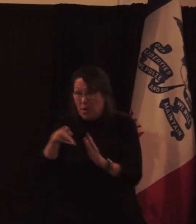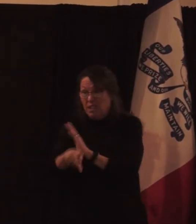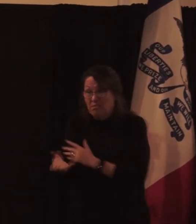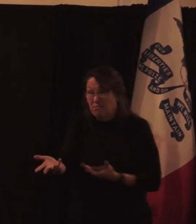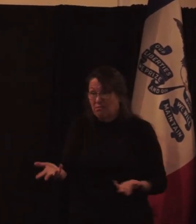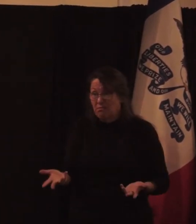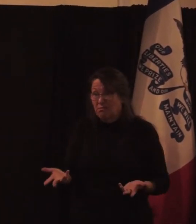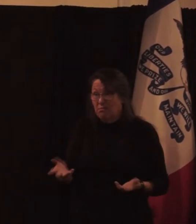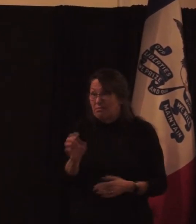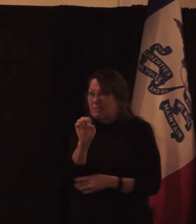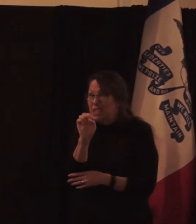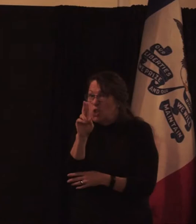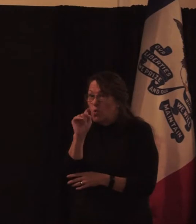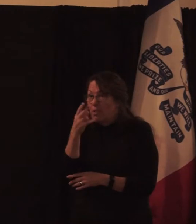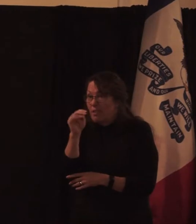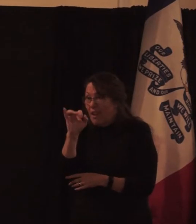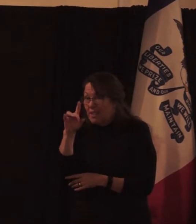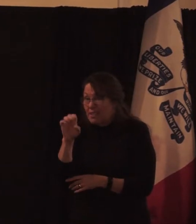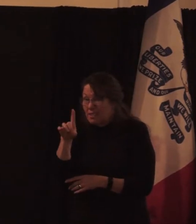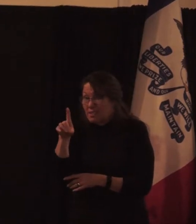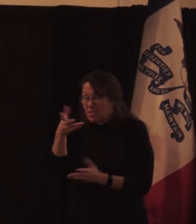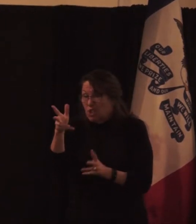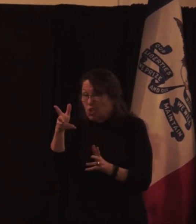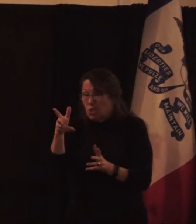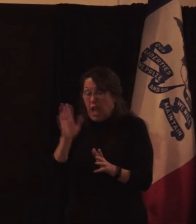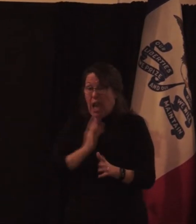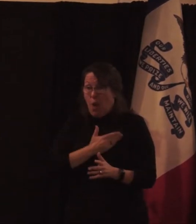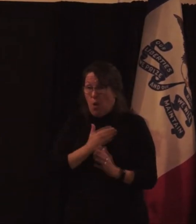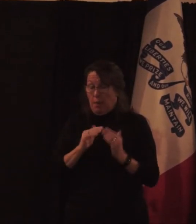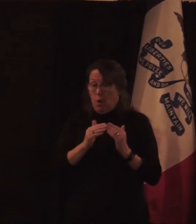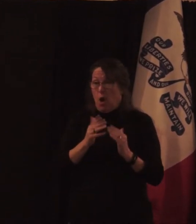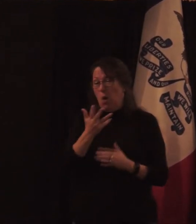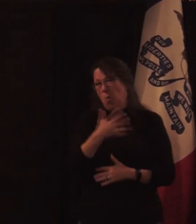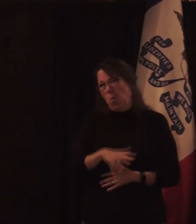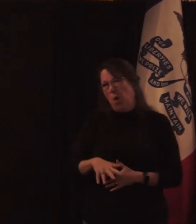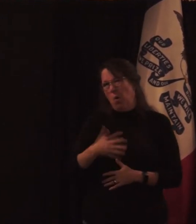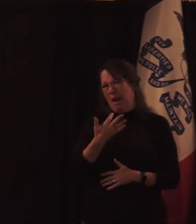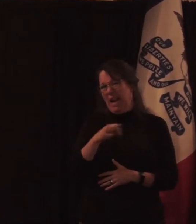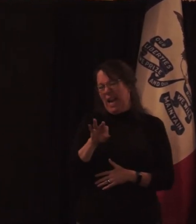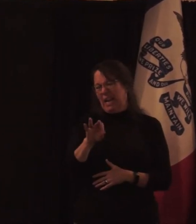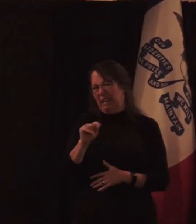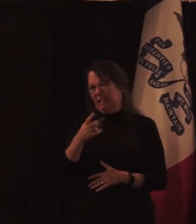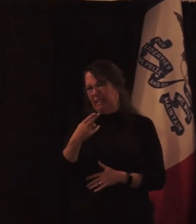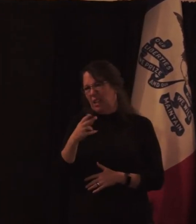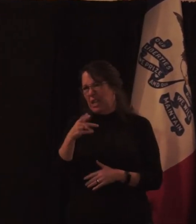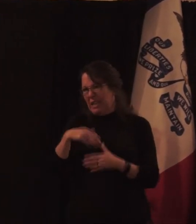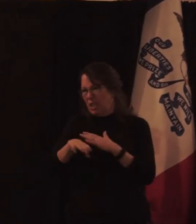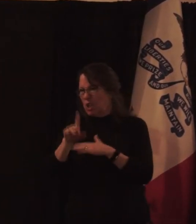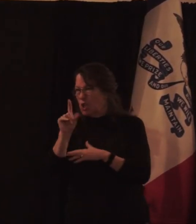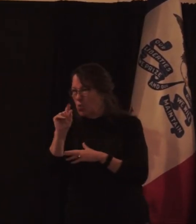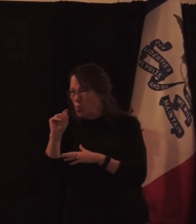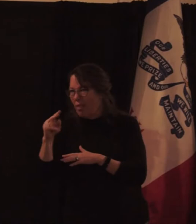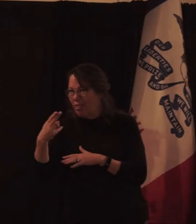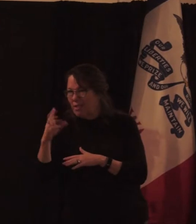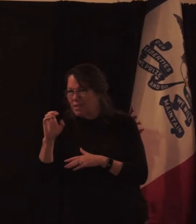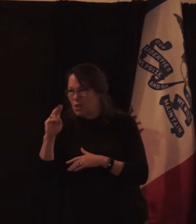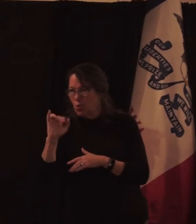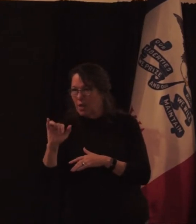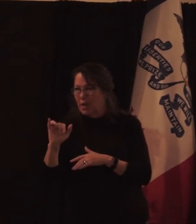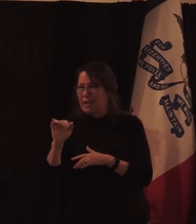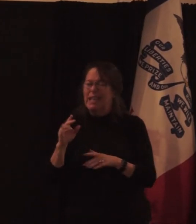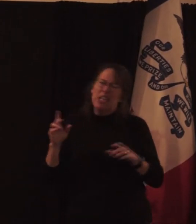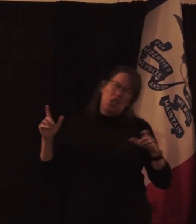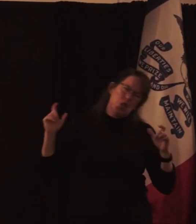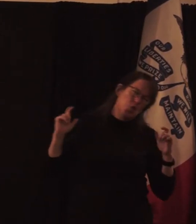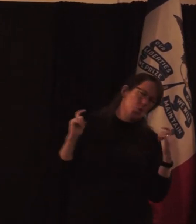euthanized in our society back around the turn of the into the 20th century, a big